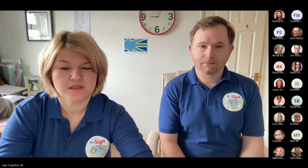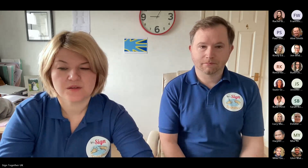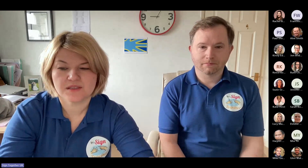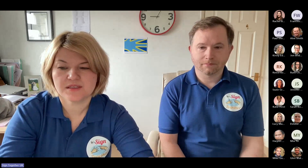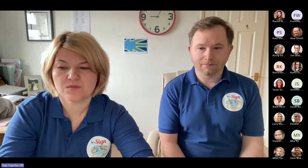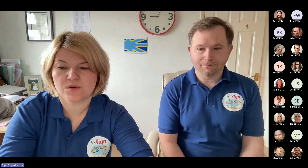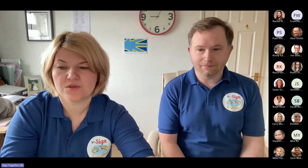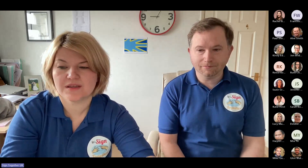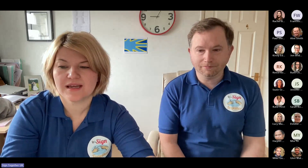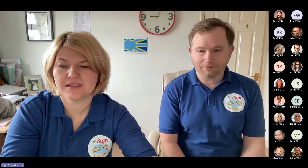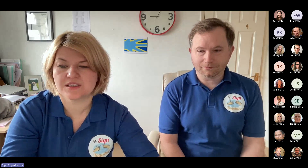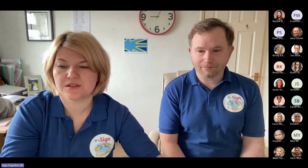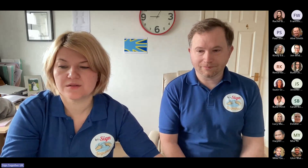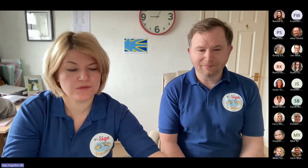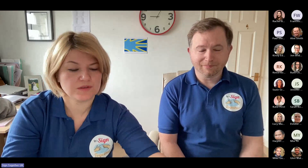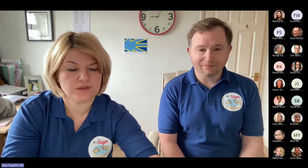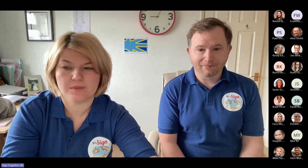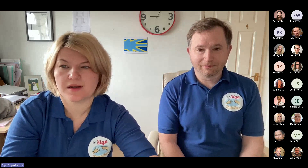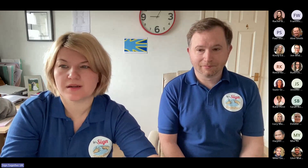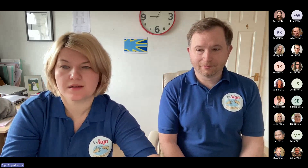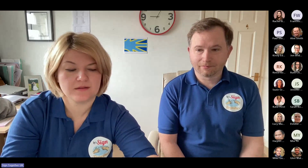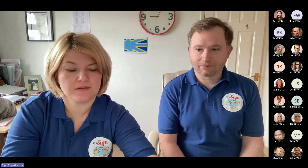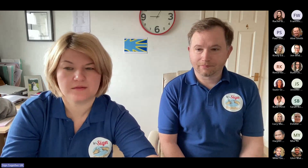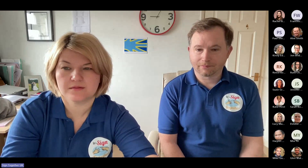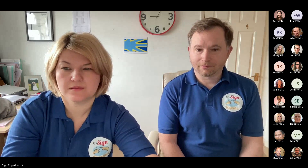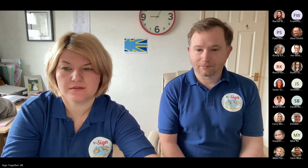So this is what you can do. Just go back.